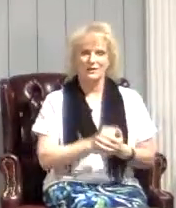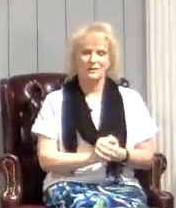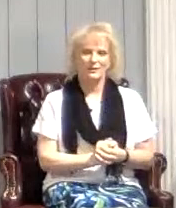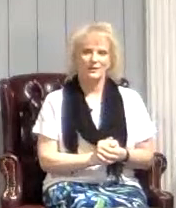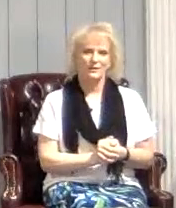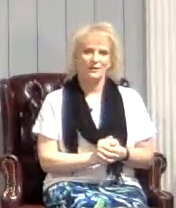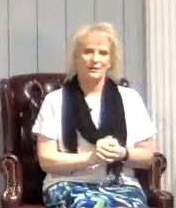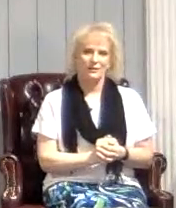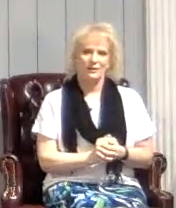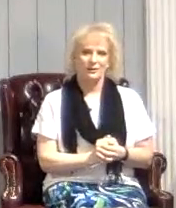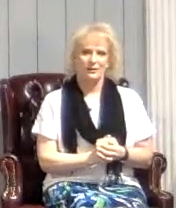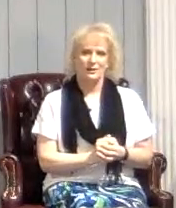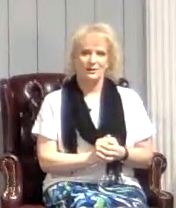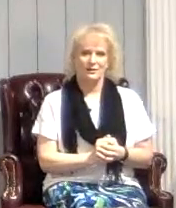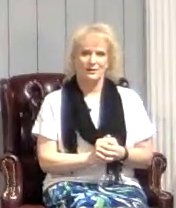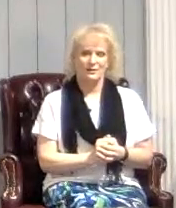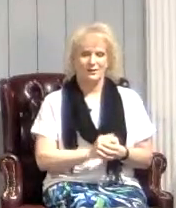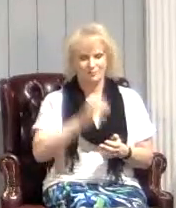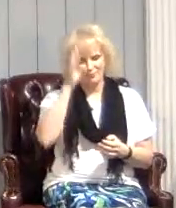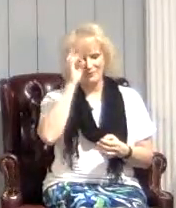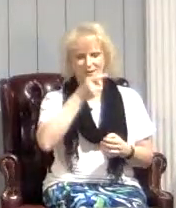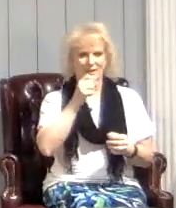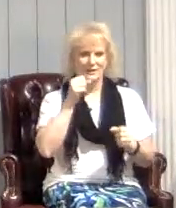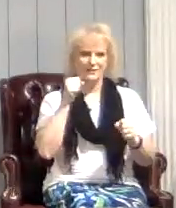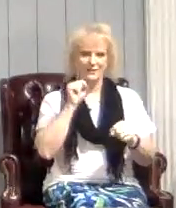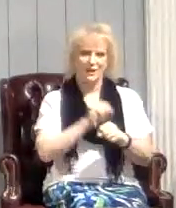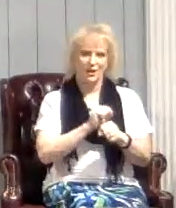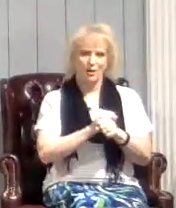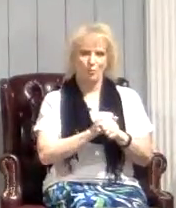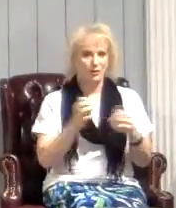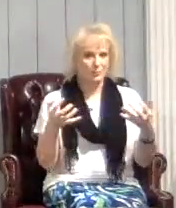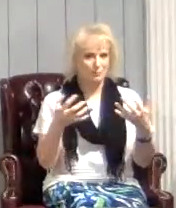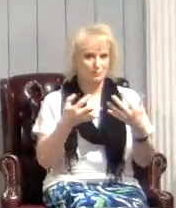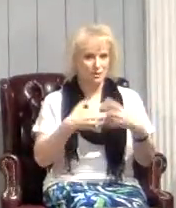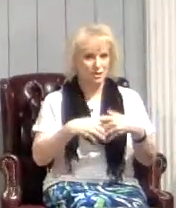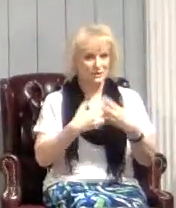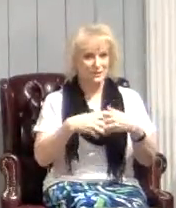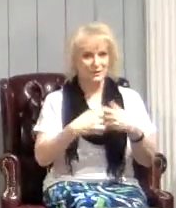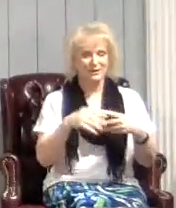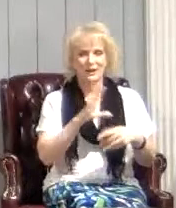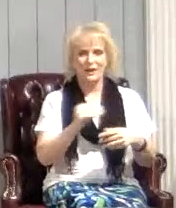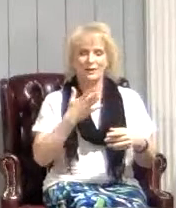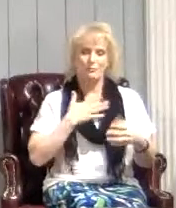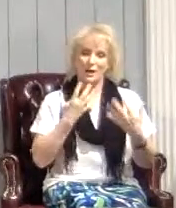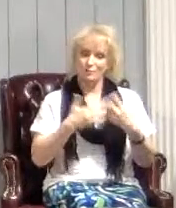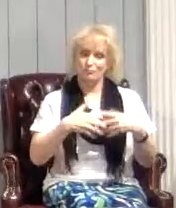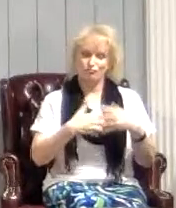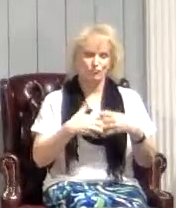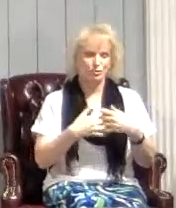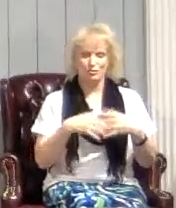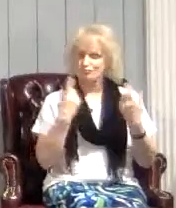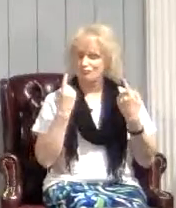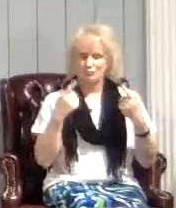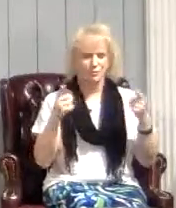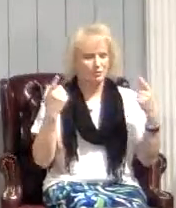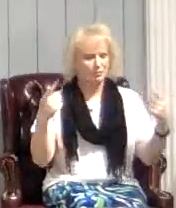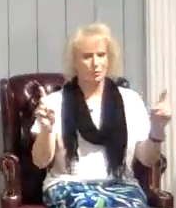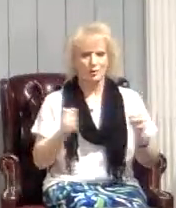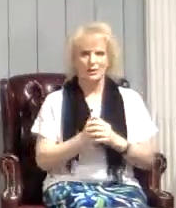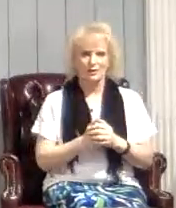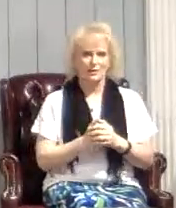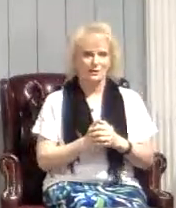machine, and my machine didn't work quite that well anymore. And so the fence had gone into